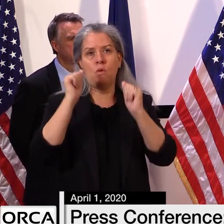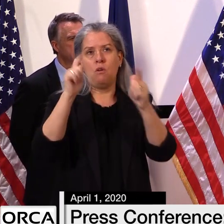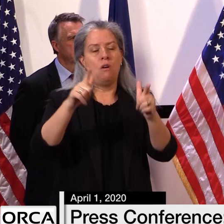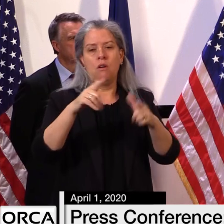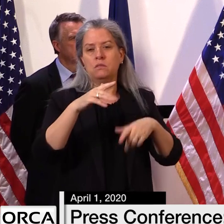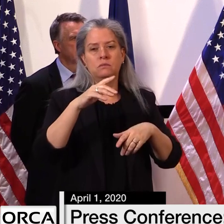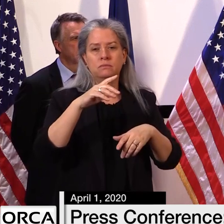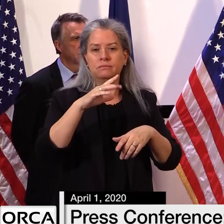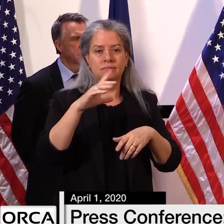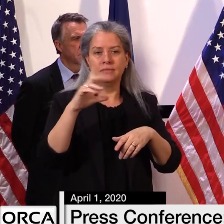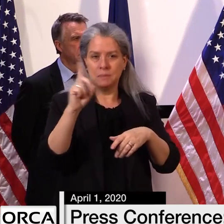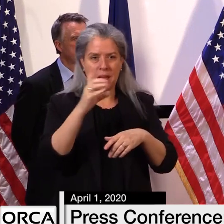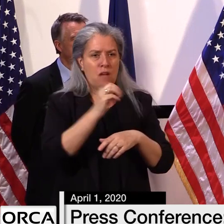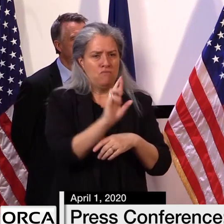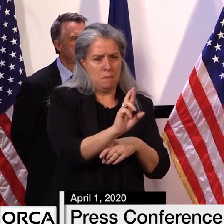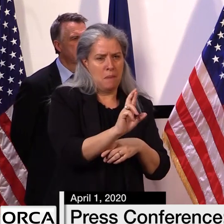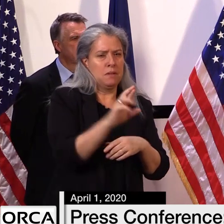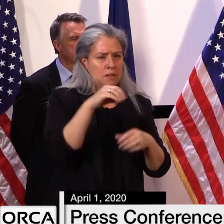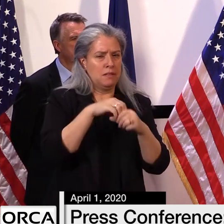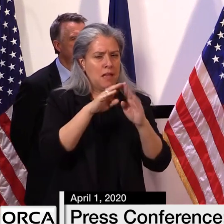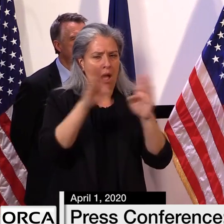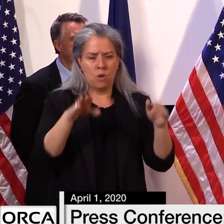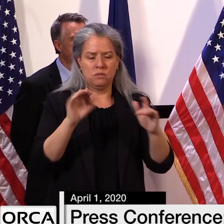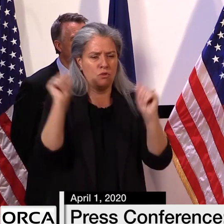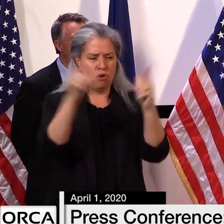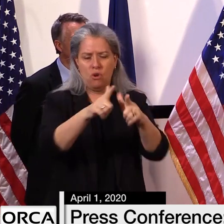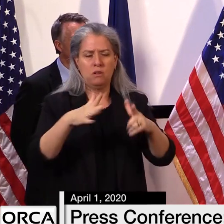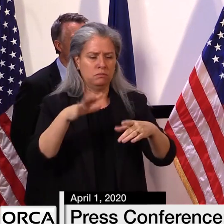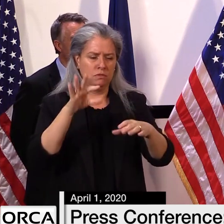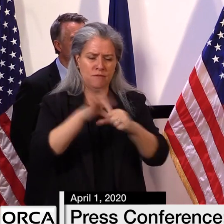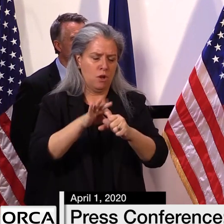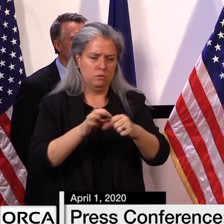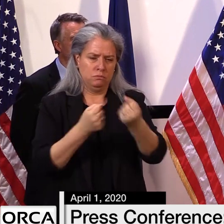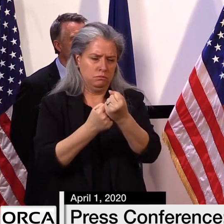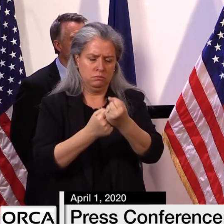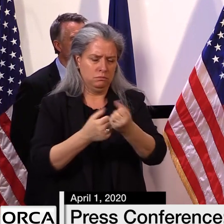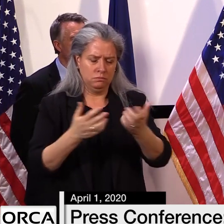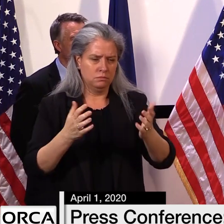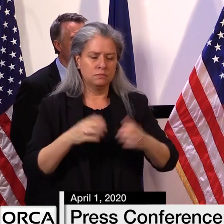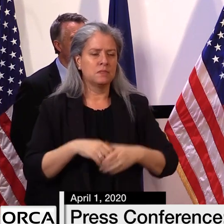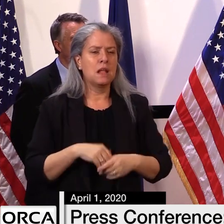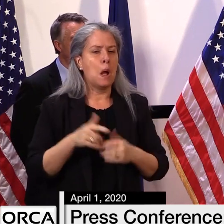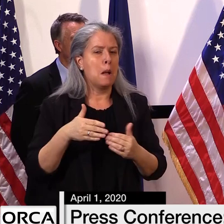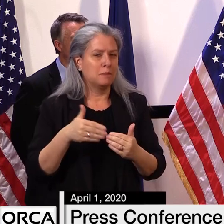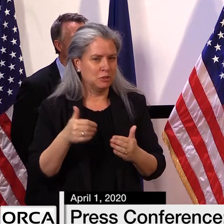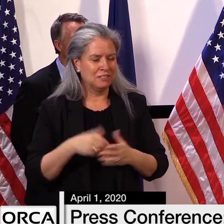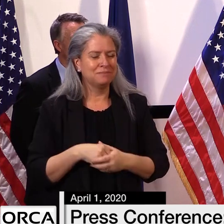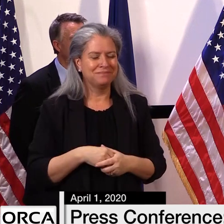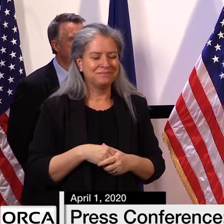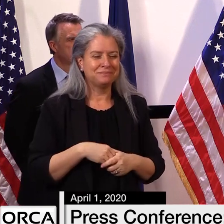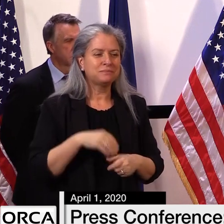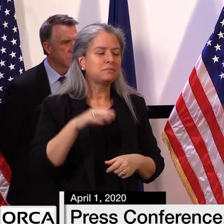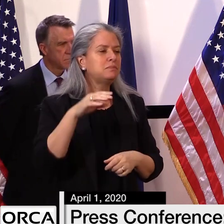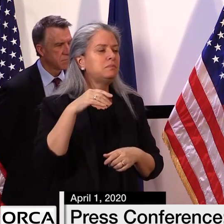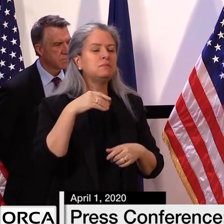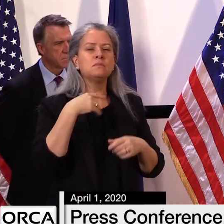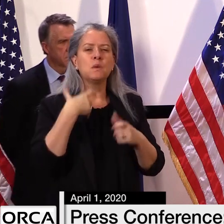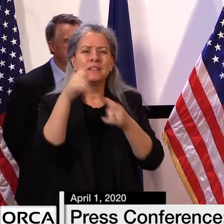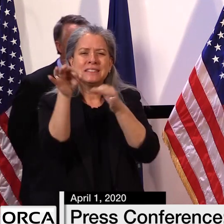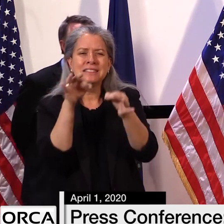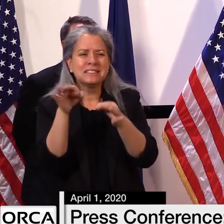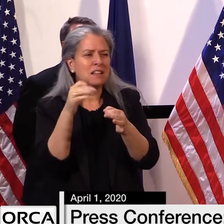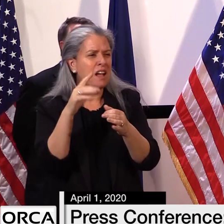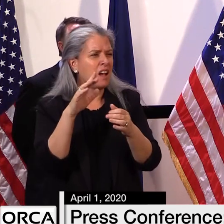Democrat and Republican in the House. Now, I want to just talk and reemphasize how this helps individuals and